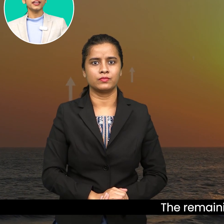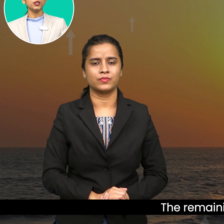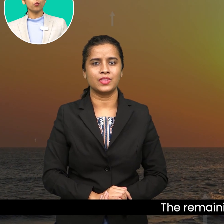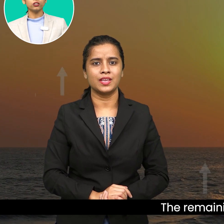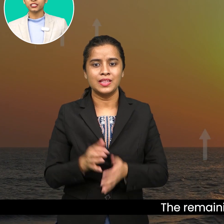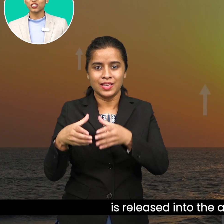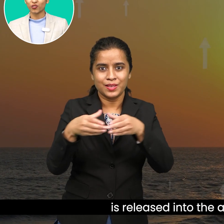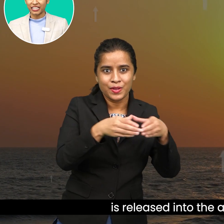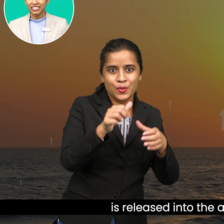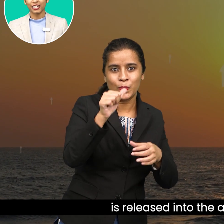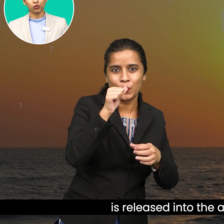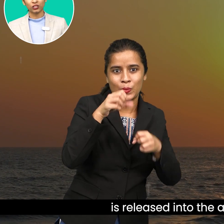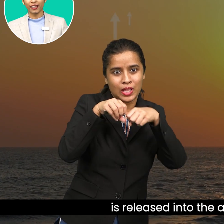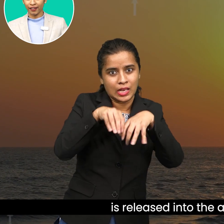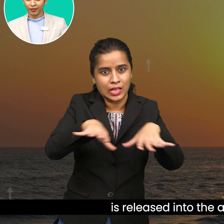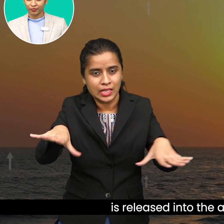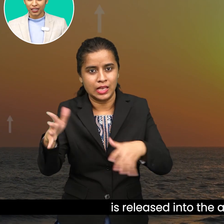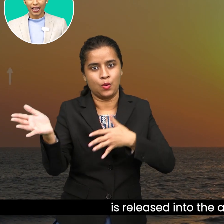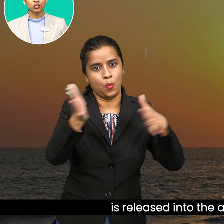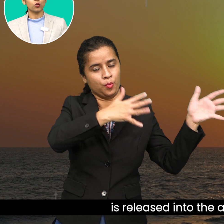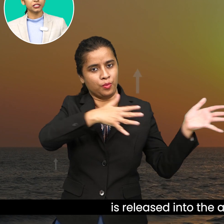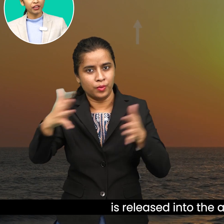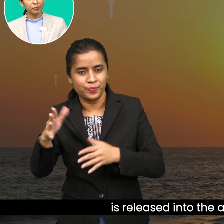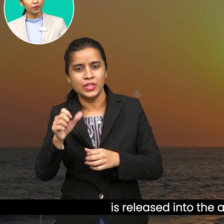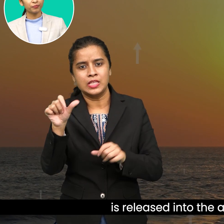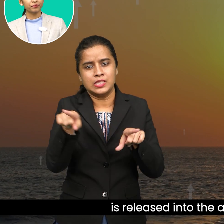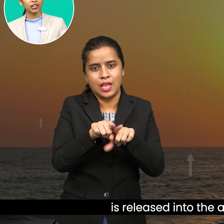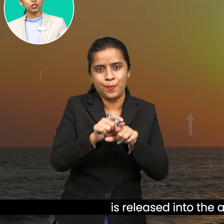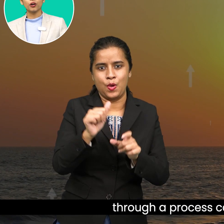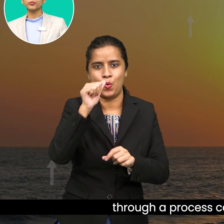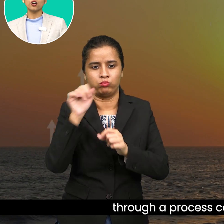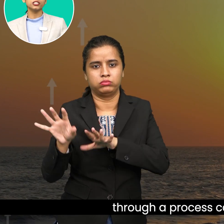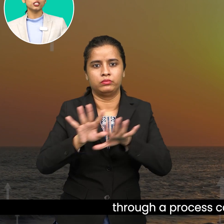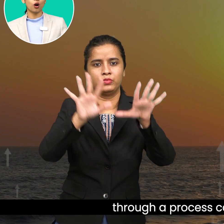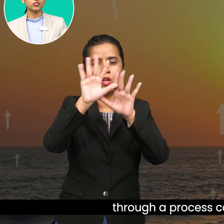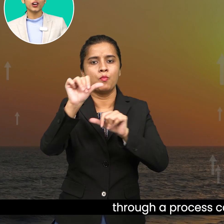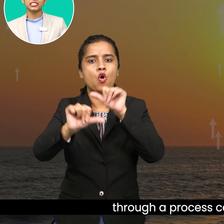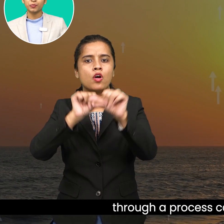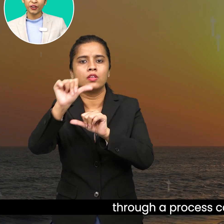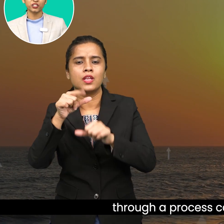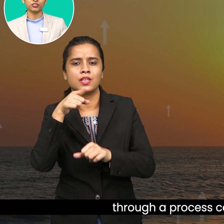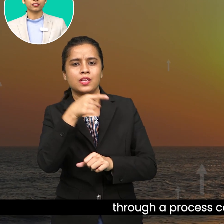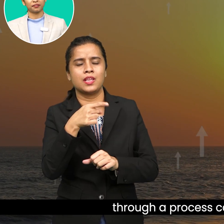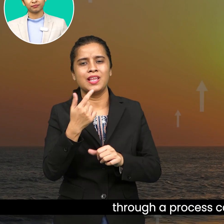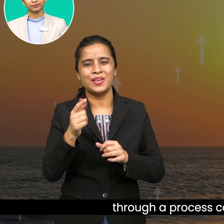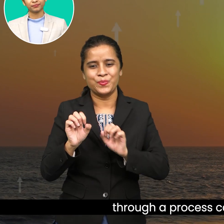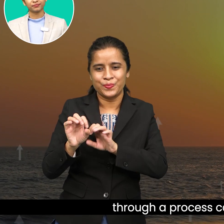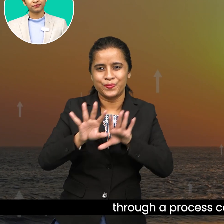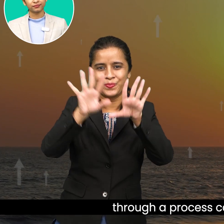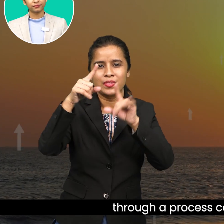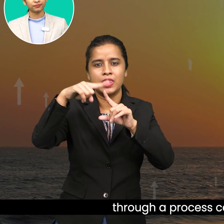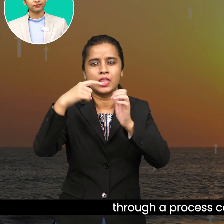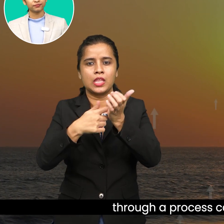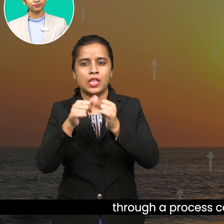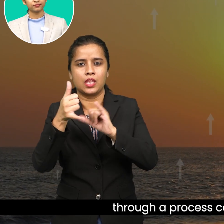The remaining water is released into the air as water vapor through a process called transpiration.